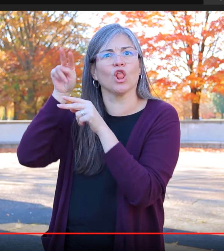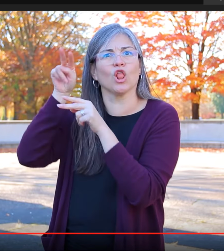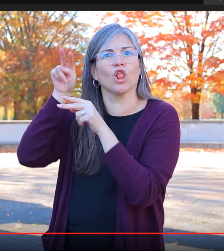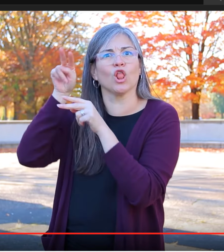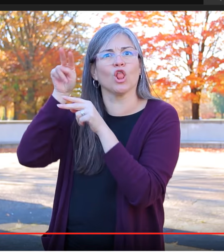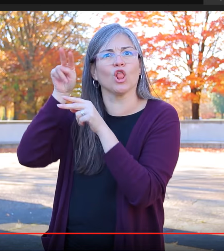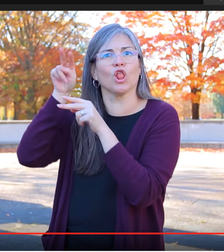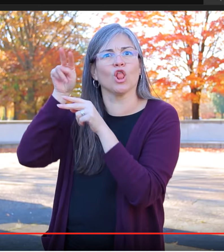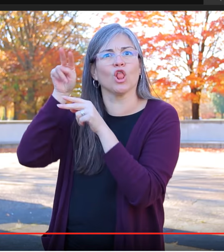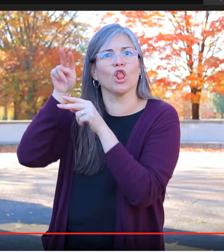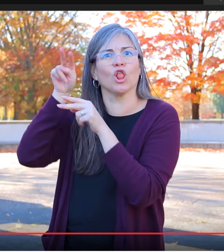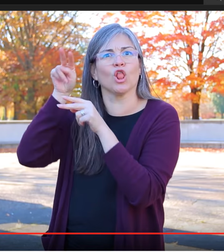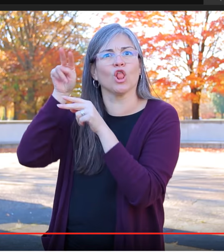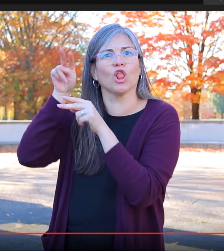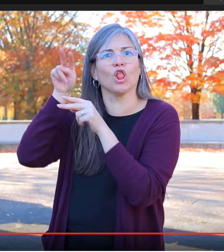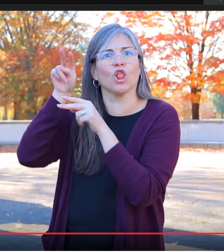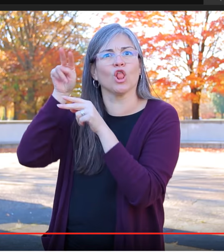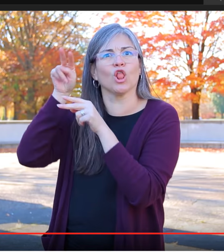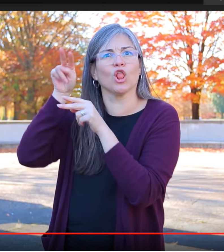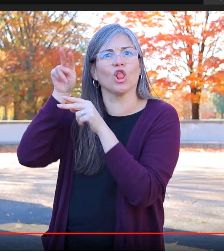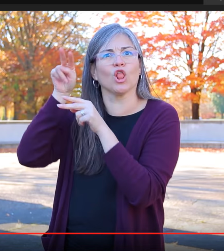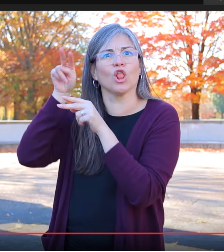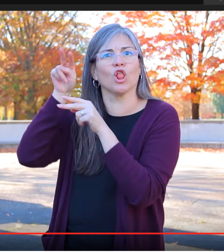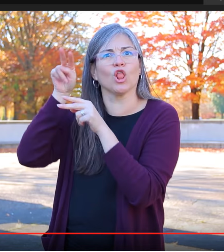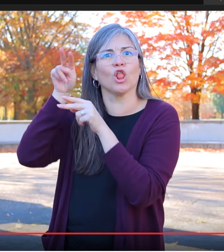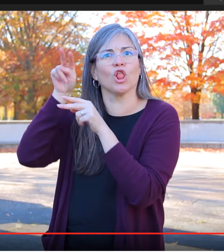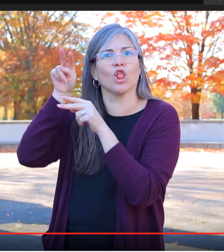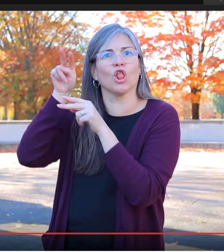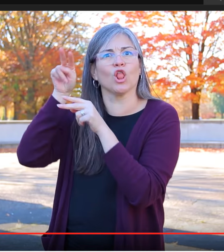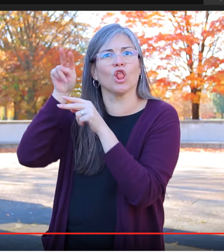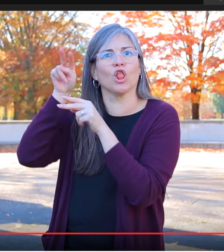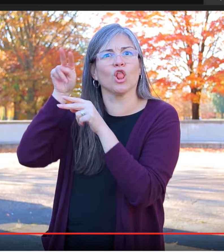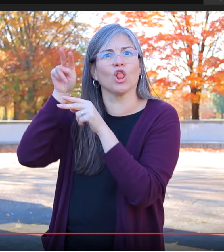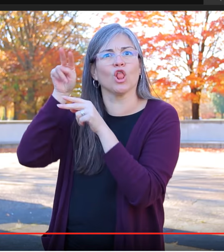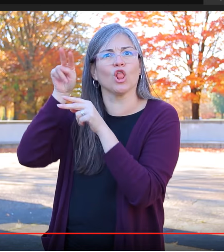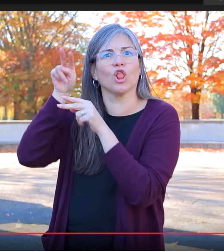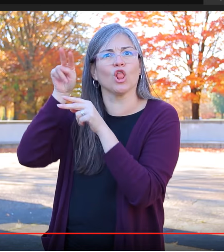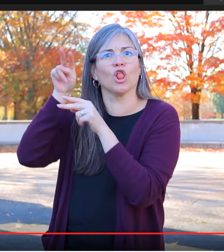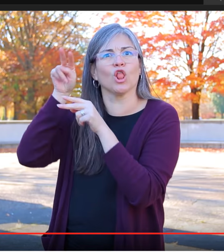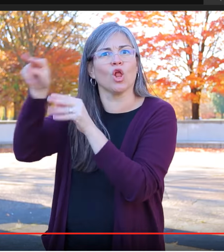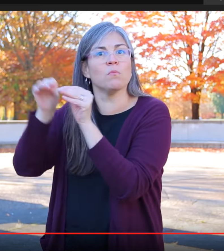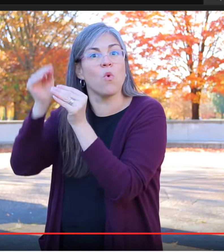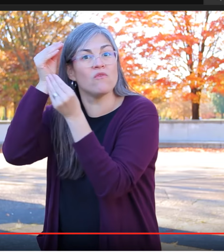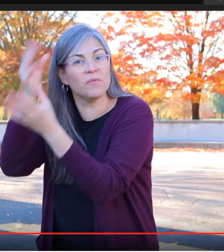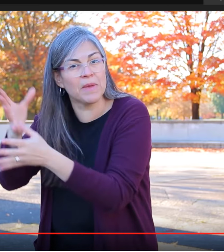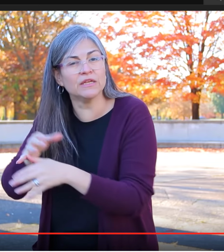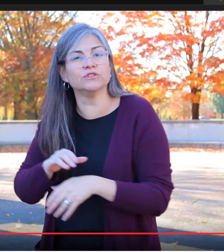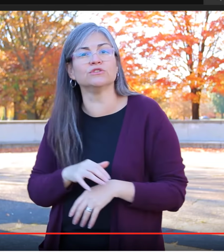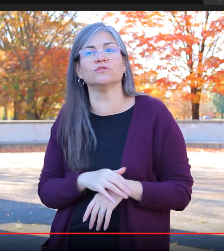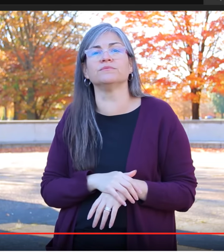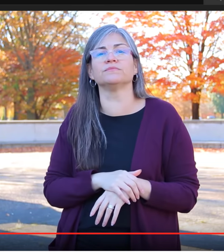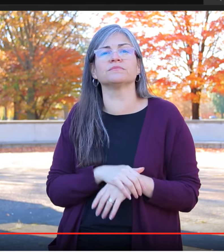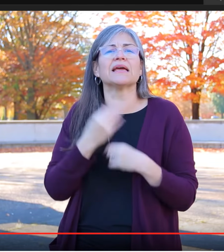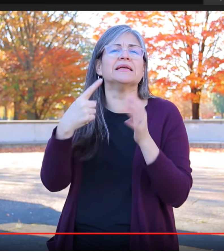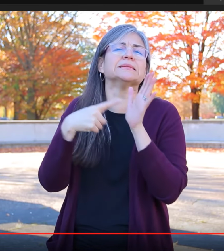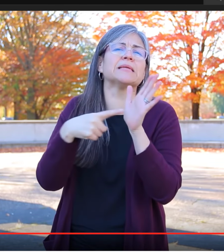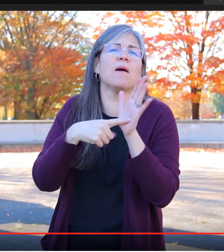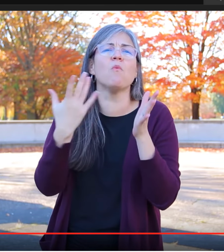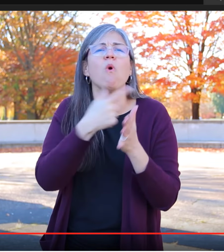becoming a deaf person in the hospital with a card in their hand saying, hey, look at this card. Here's more information.